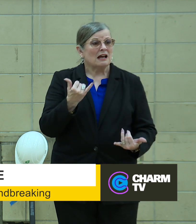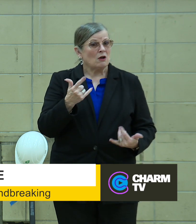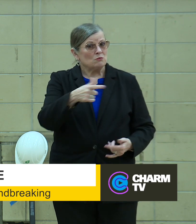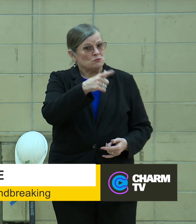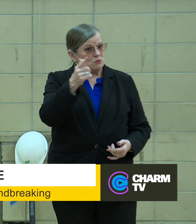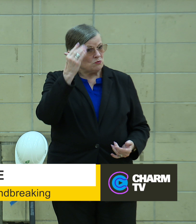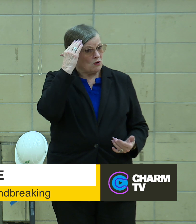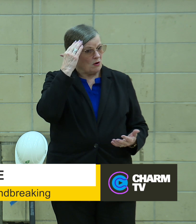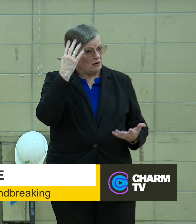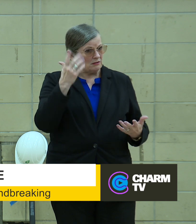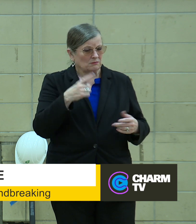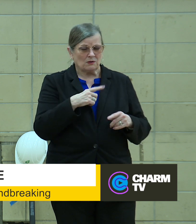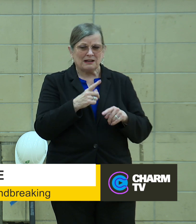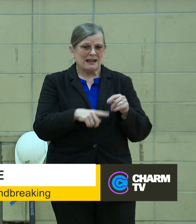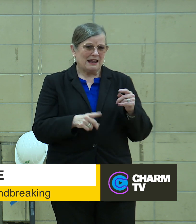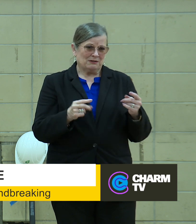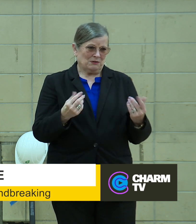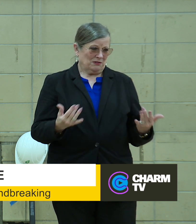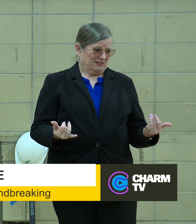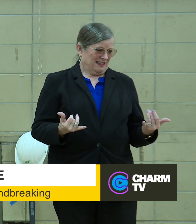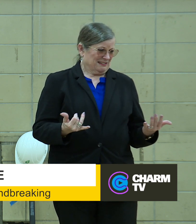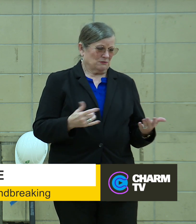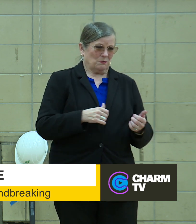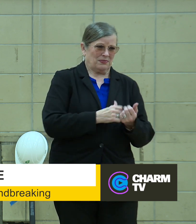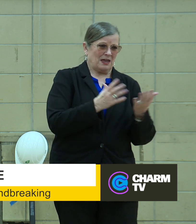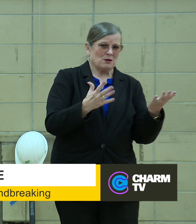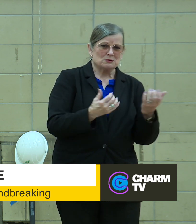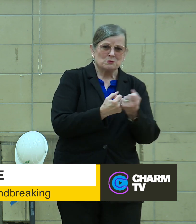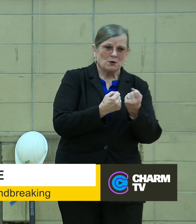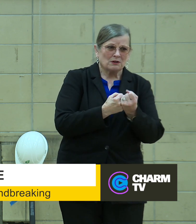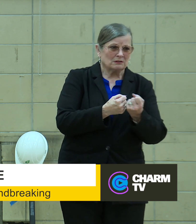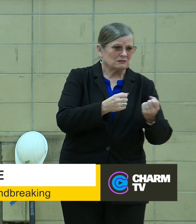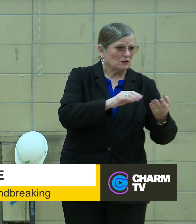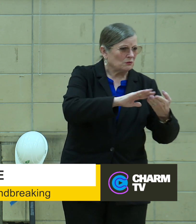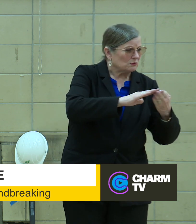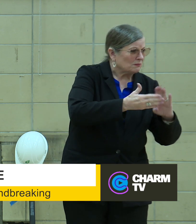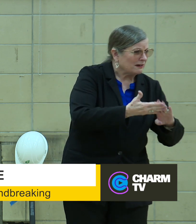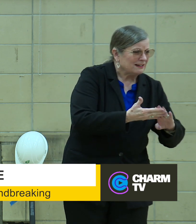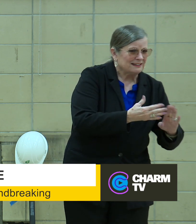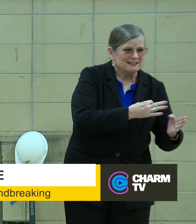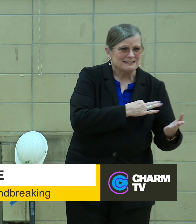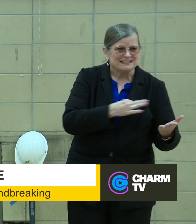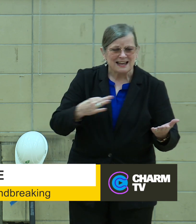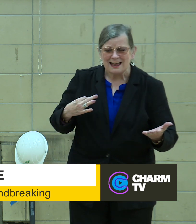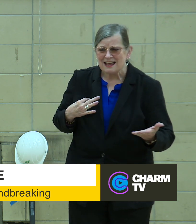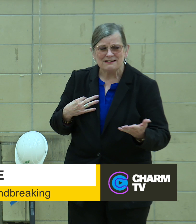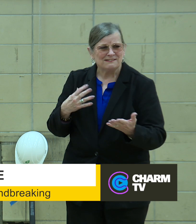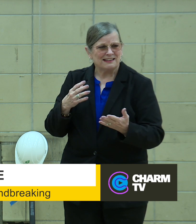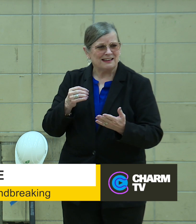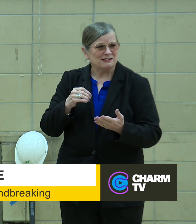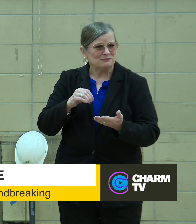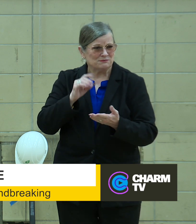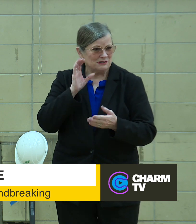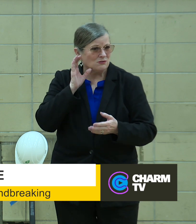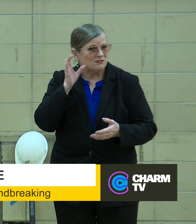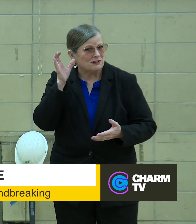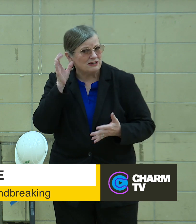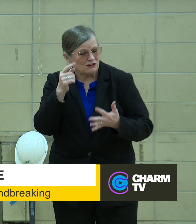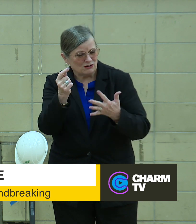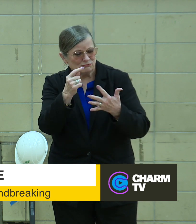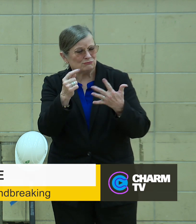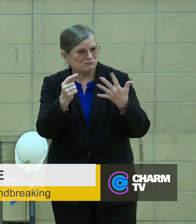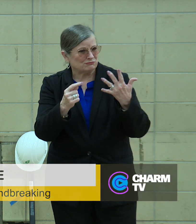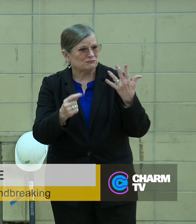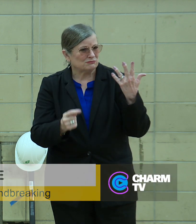possible without the support of our community, our staff, our designers, and our contractors. So you'll hear from pretty much everyone